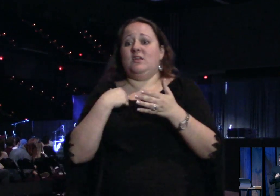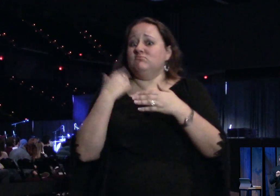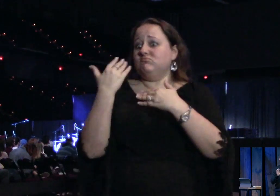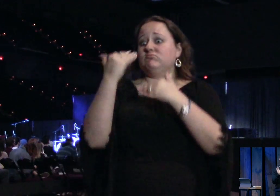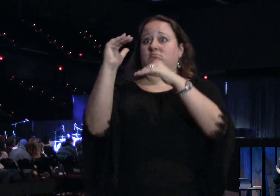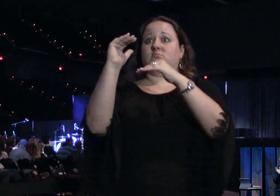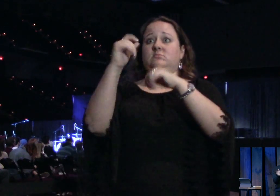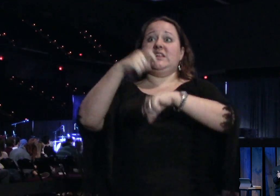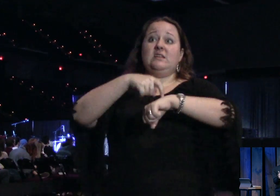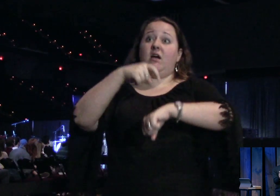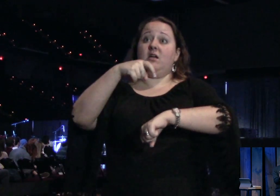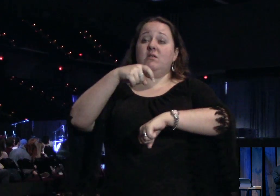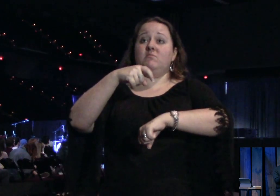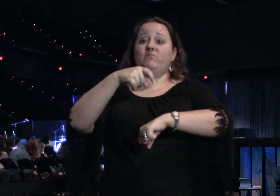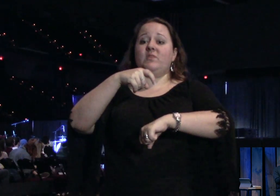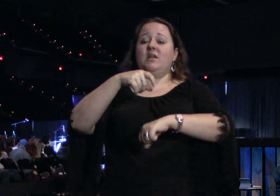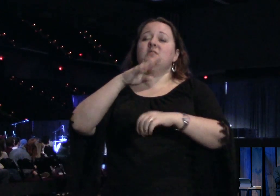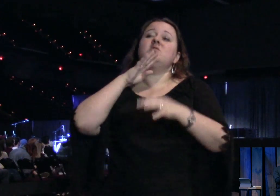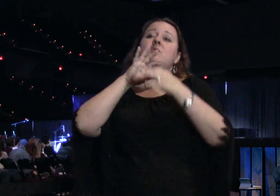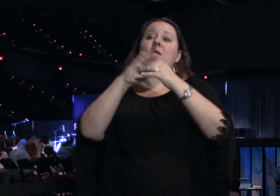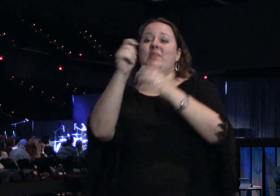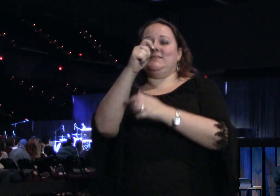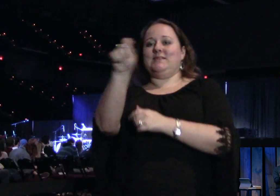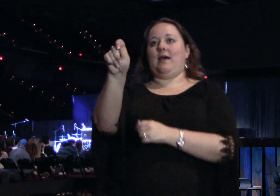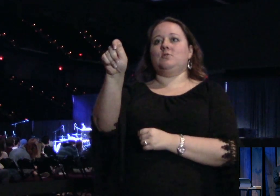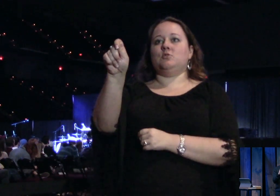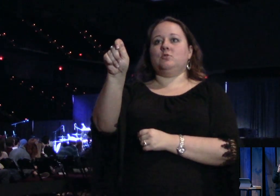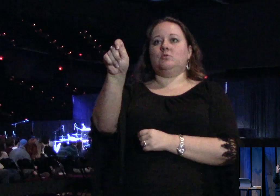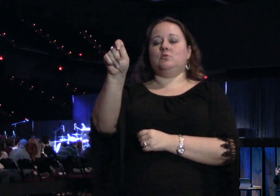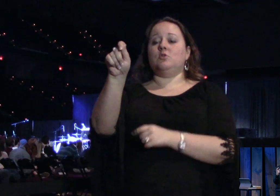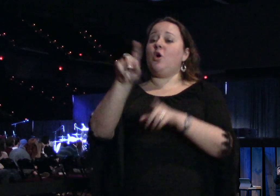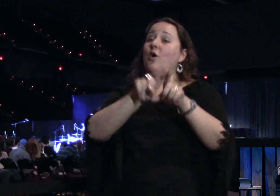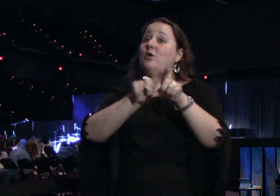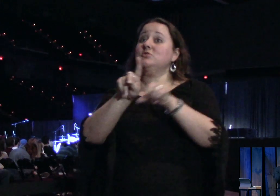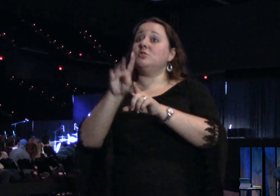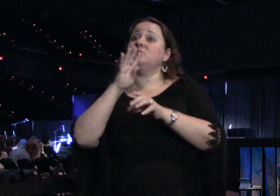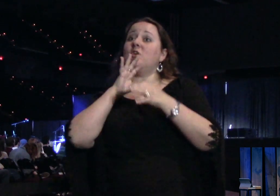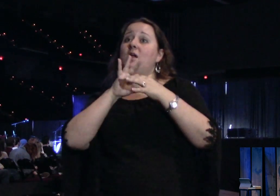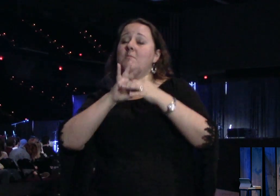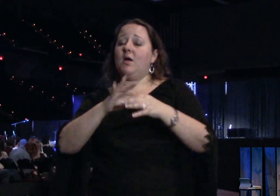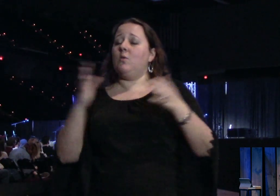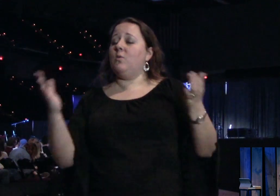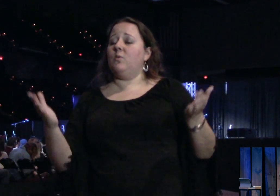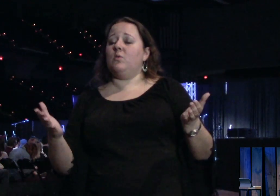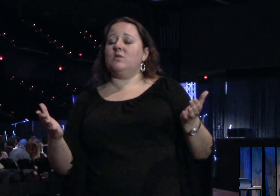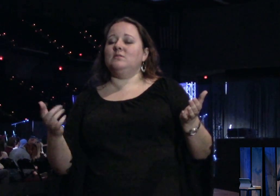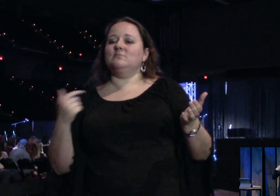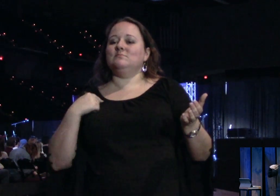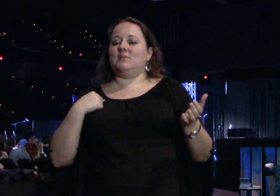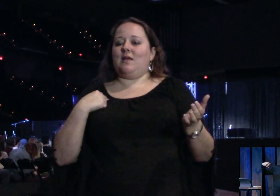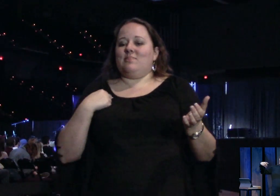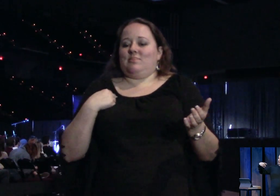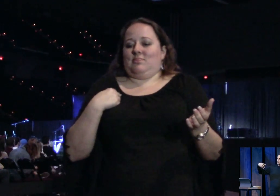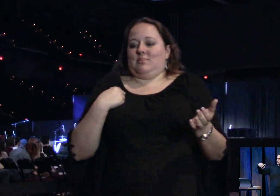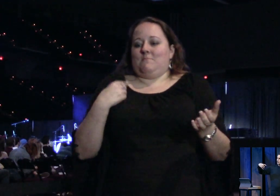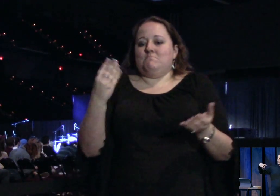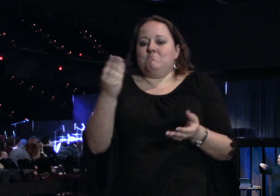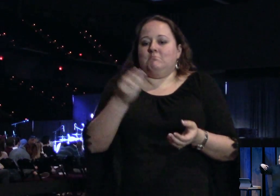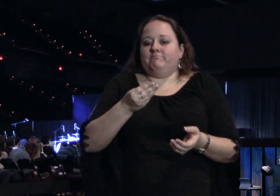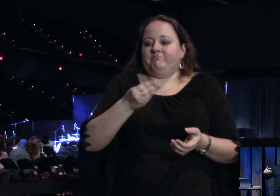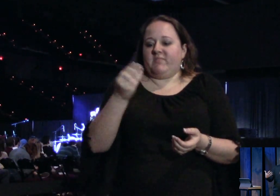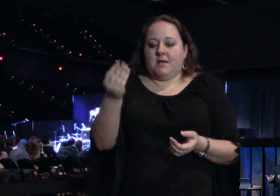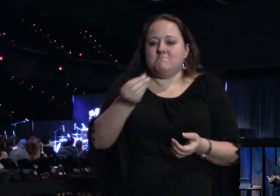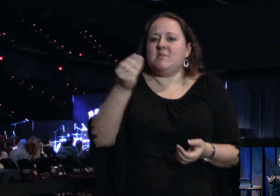80 years tops. It's referring to that, but then it's also referring to